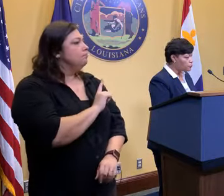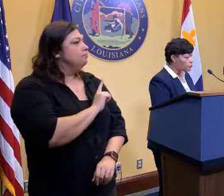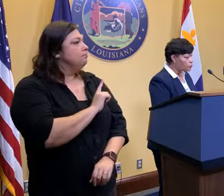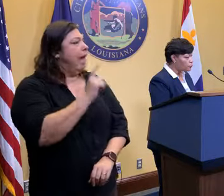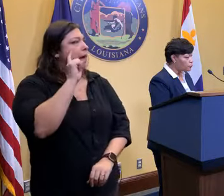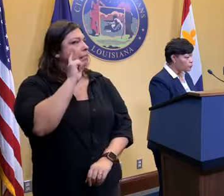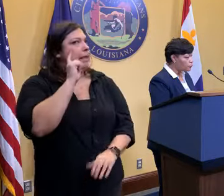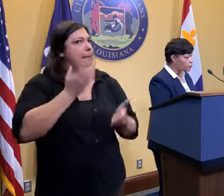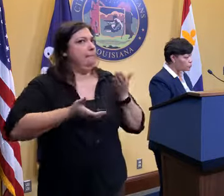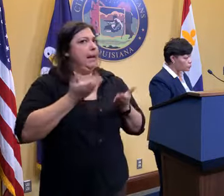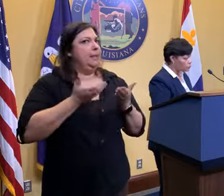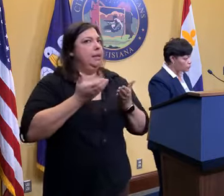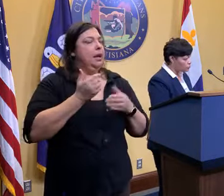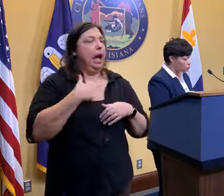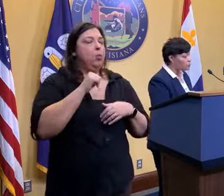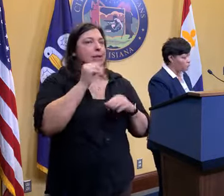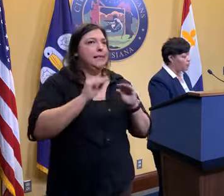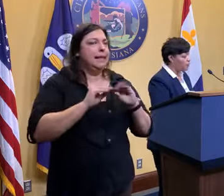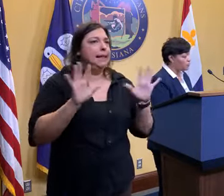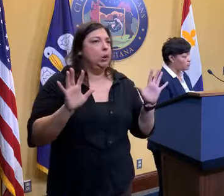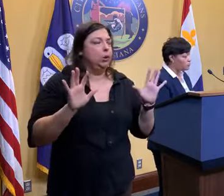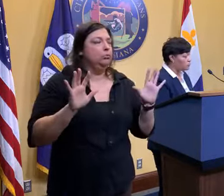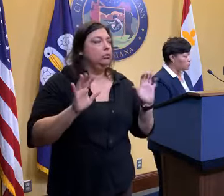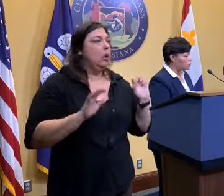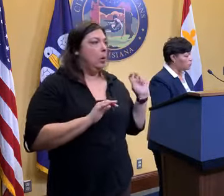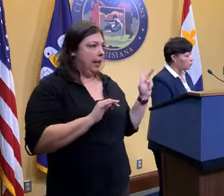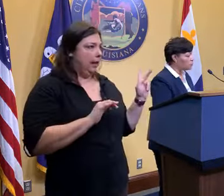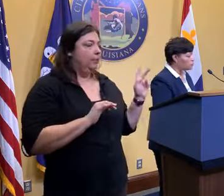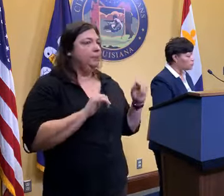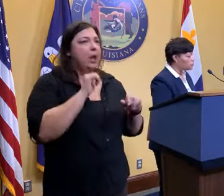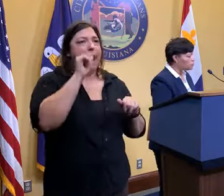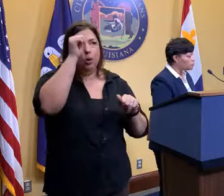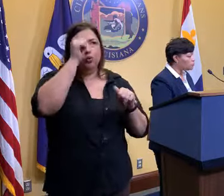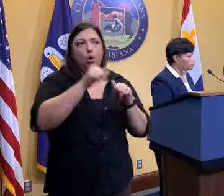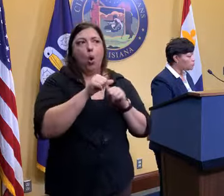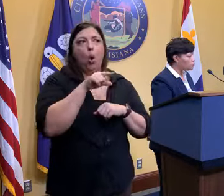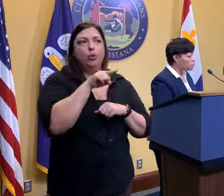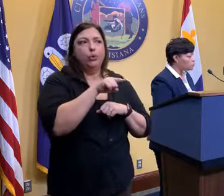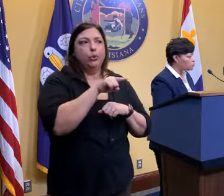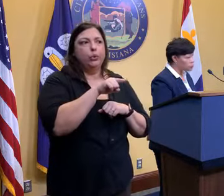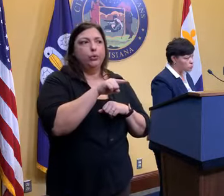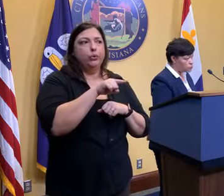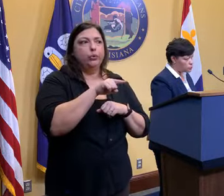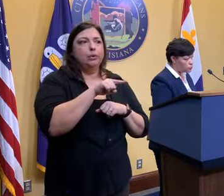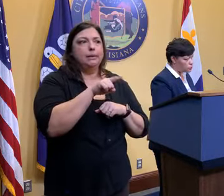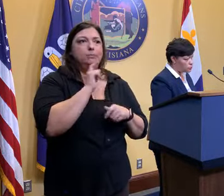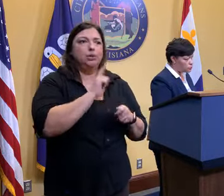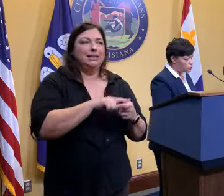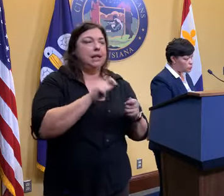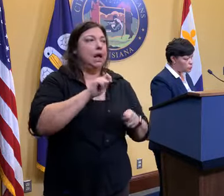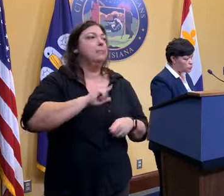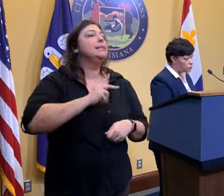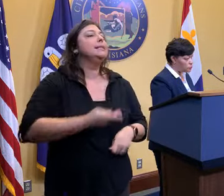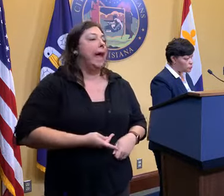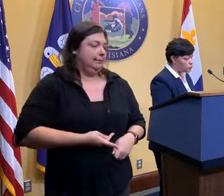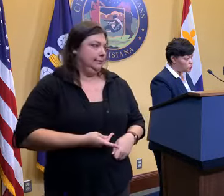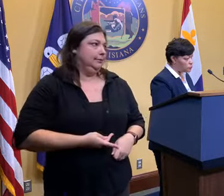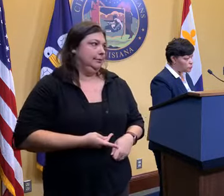I think maybe I wasn't being clear. Okay. I don't recall you being this particularly upset